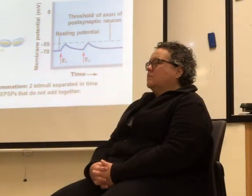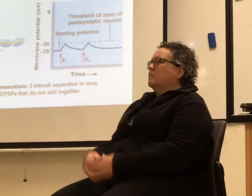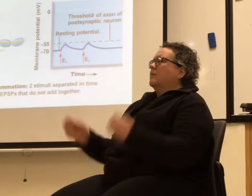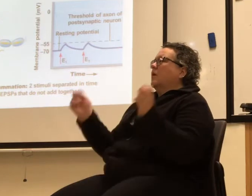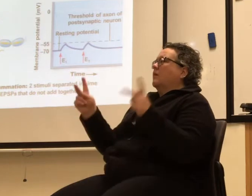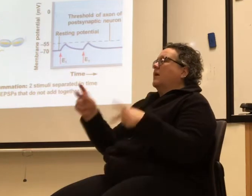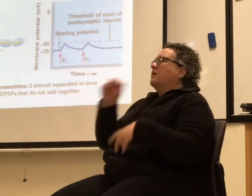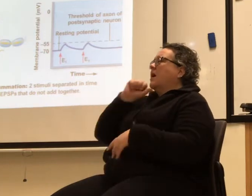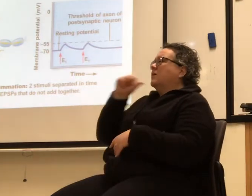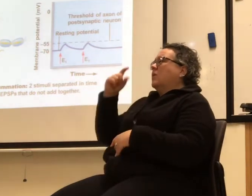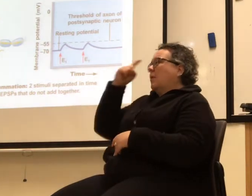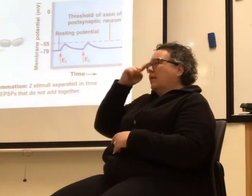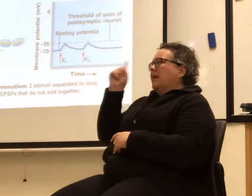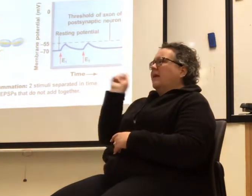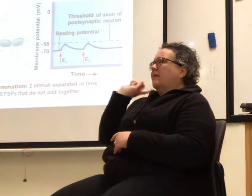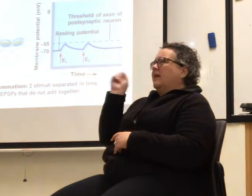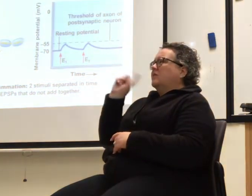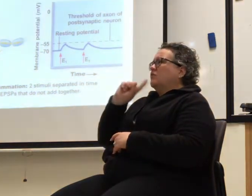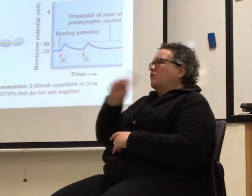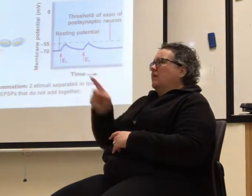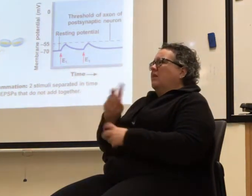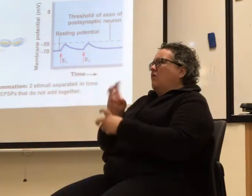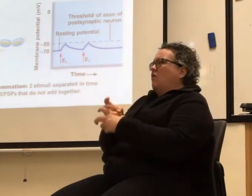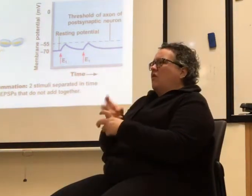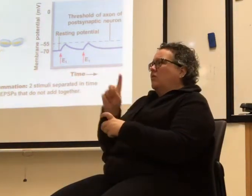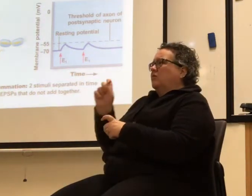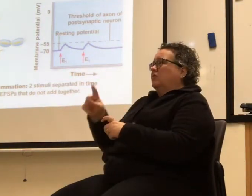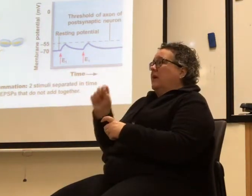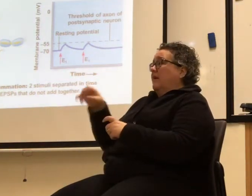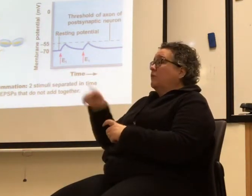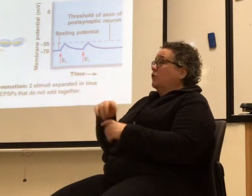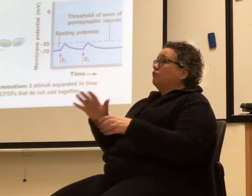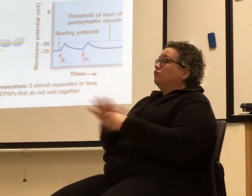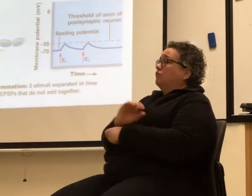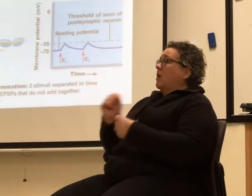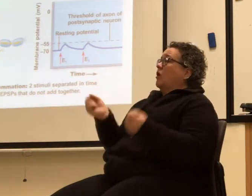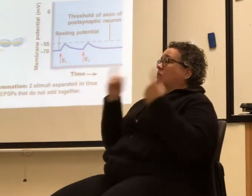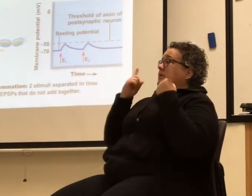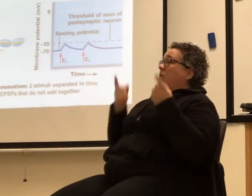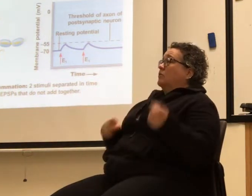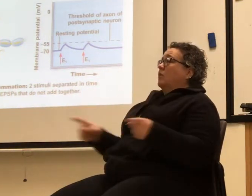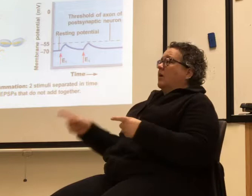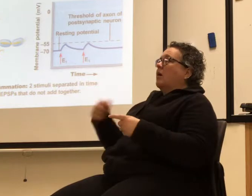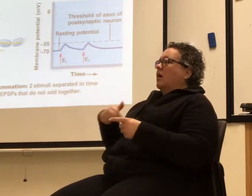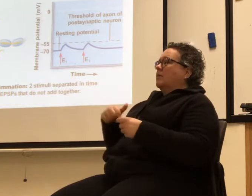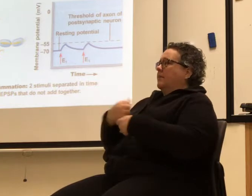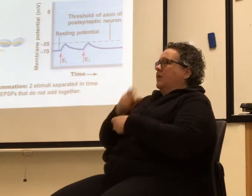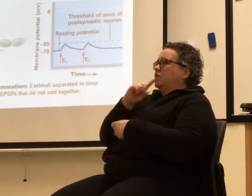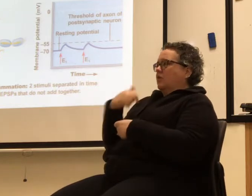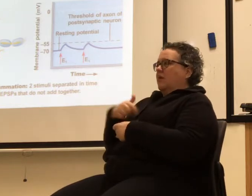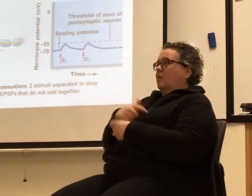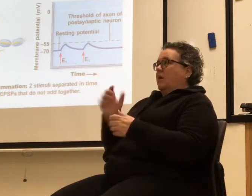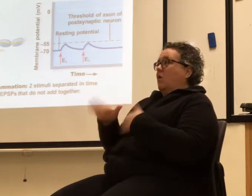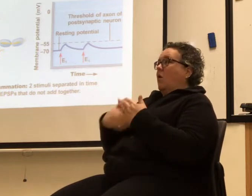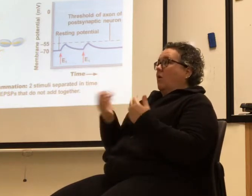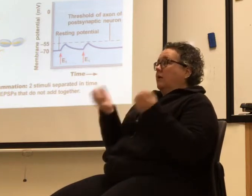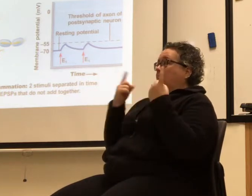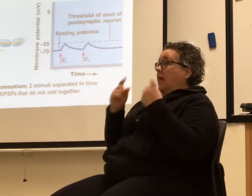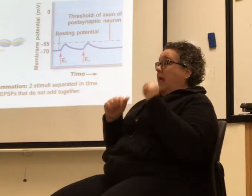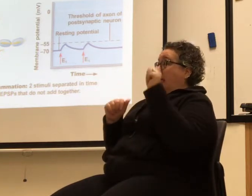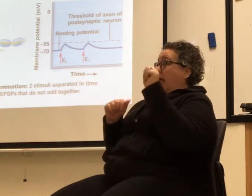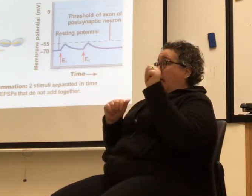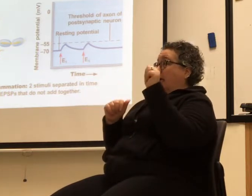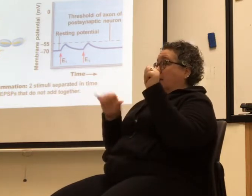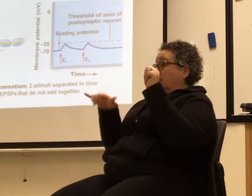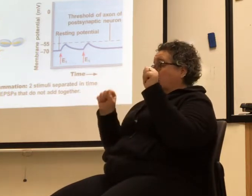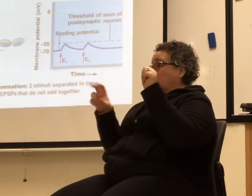All right, I don't consider these difficult questions if you understand what's going on. Let's make sure we're all getting it here. A, did you reach threshold? Yes